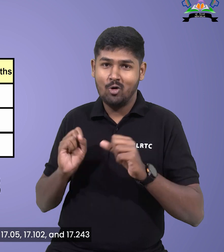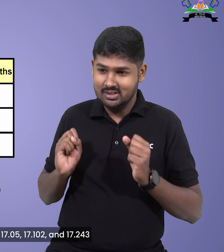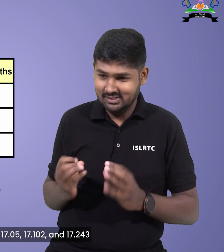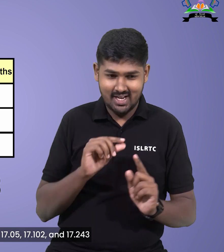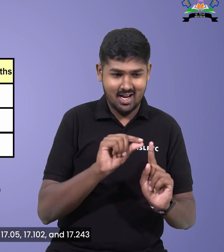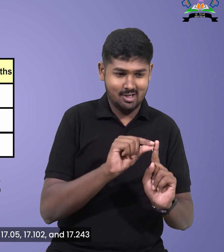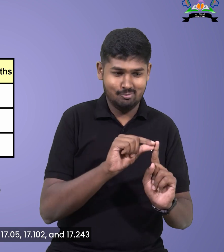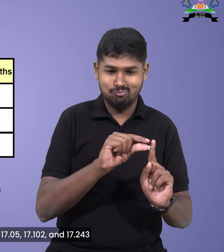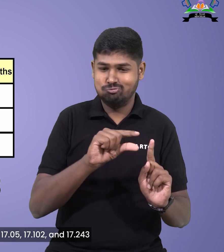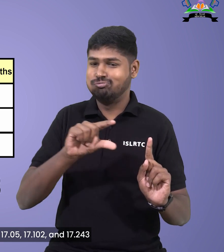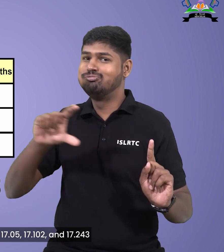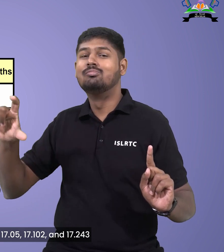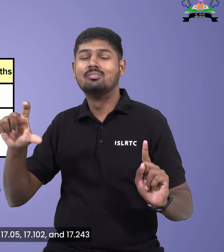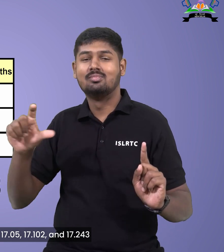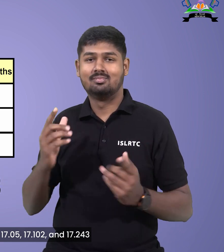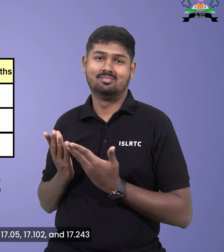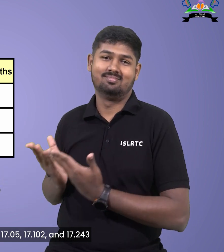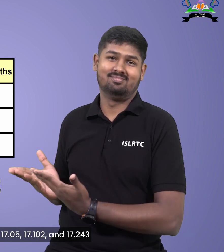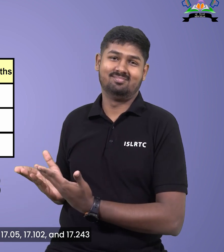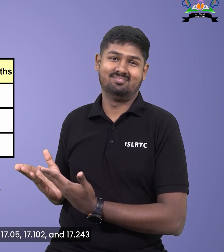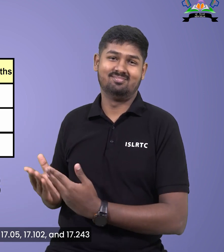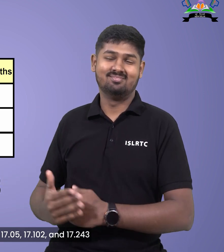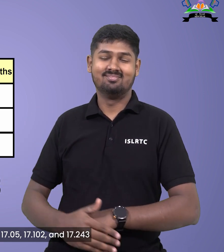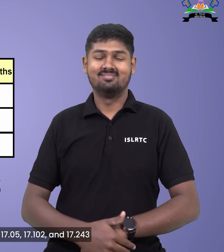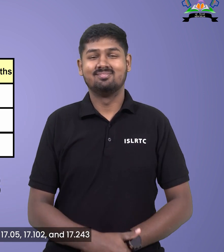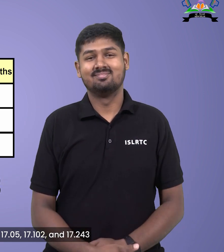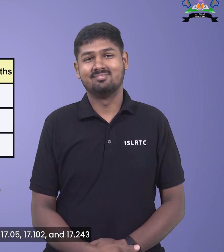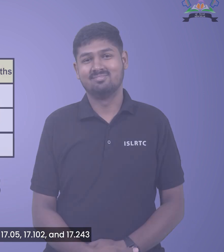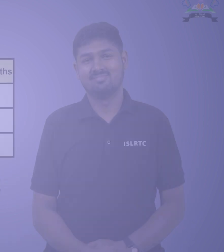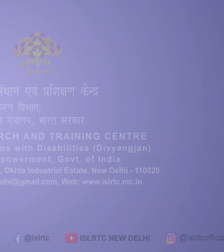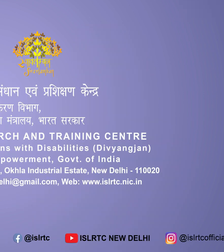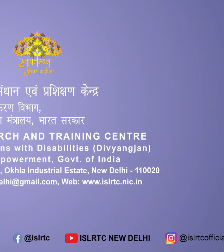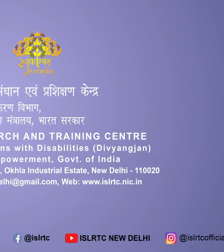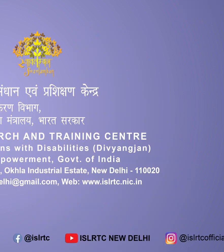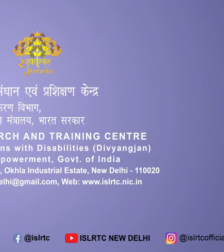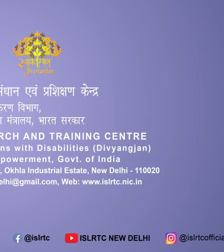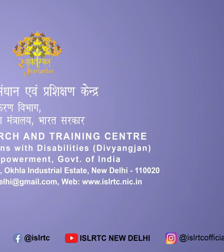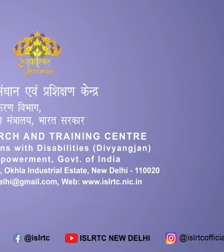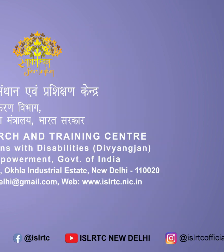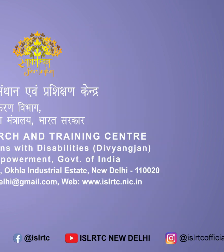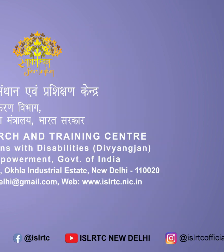17.05, 17.102 and 17.243.